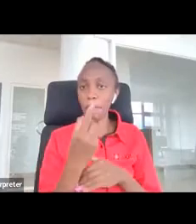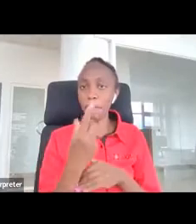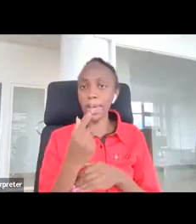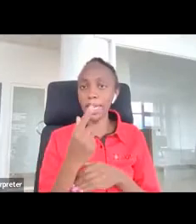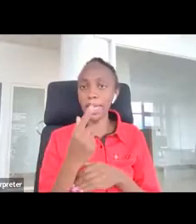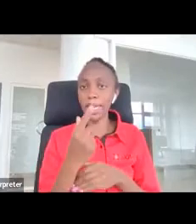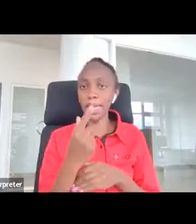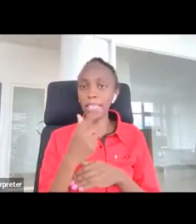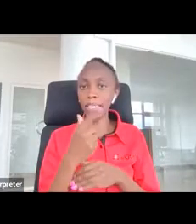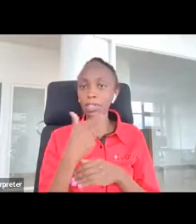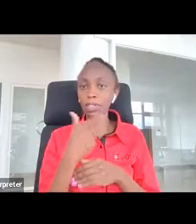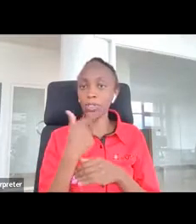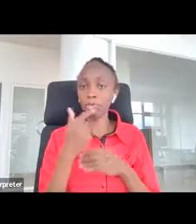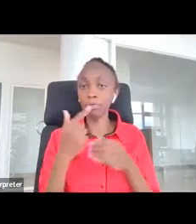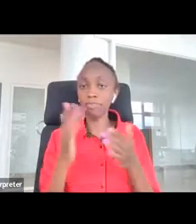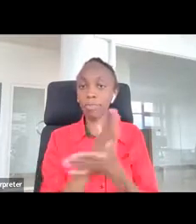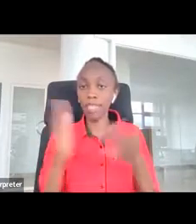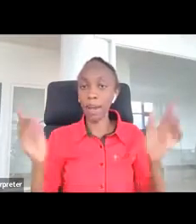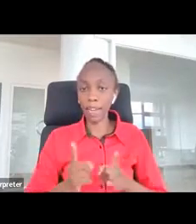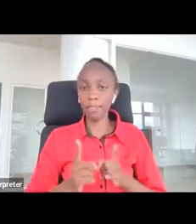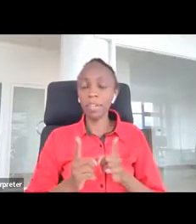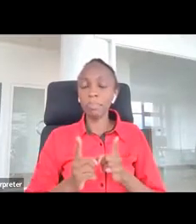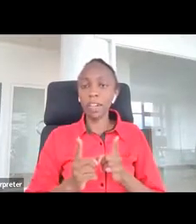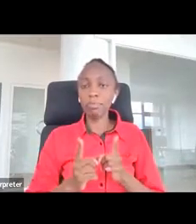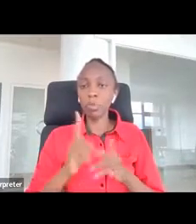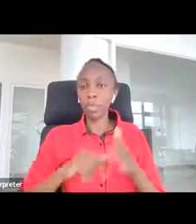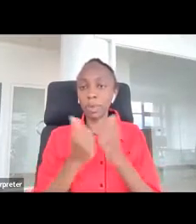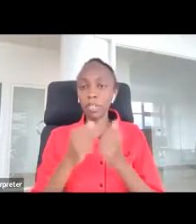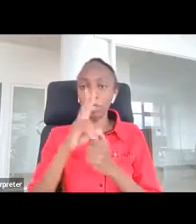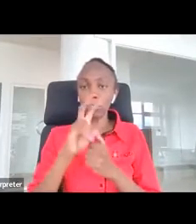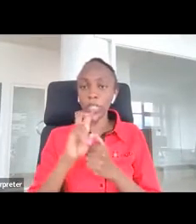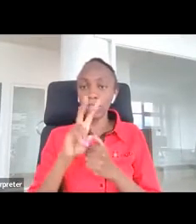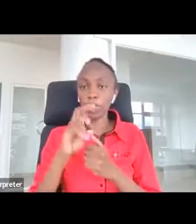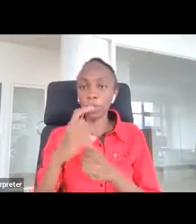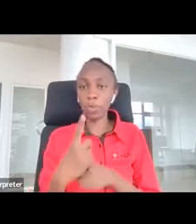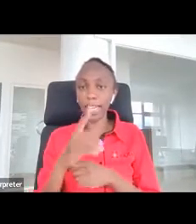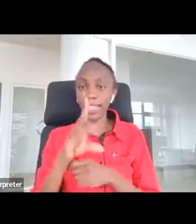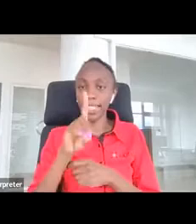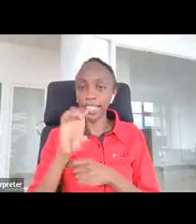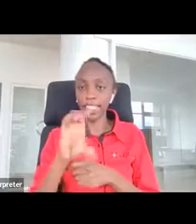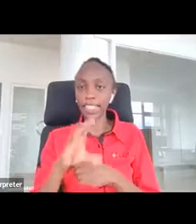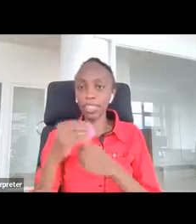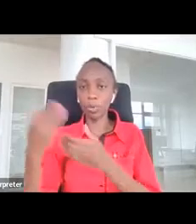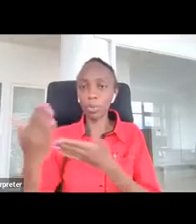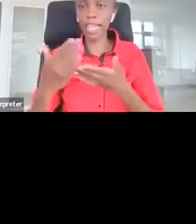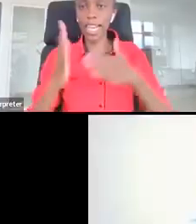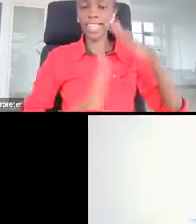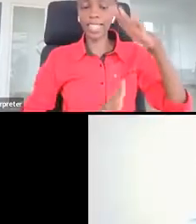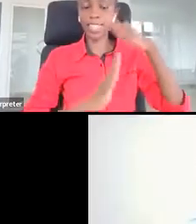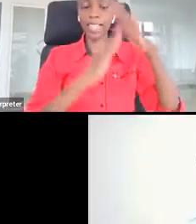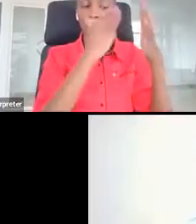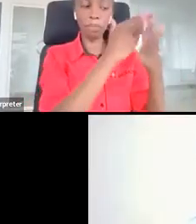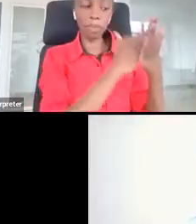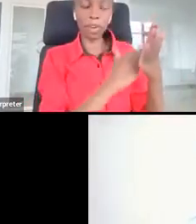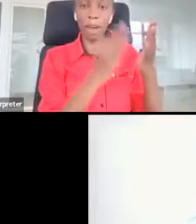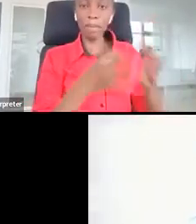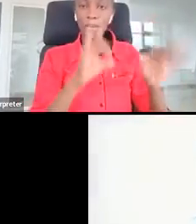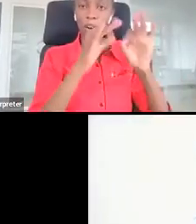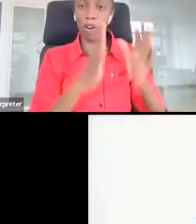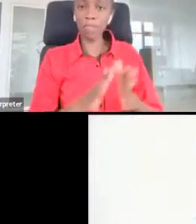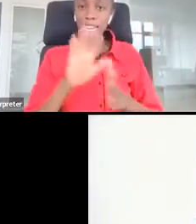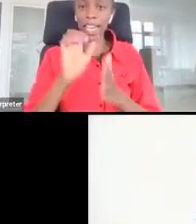what has happened with the 2021 DEC. So let us welcome the Senior Programs Manager Ikitabu,